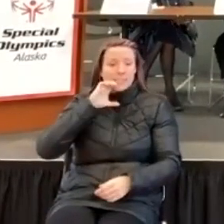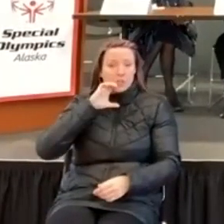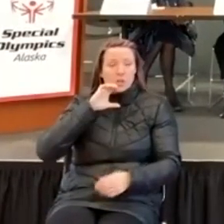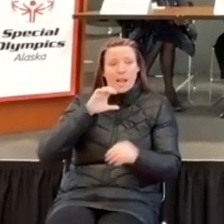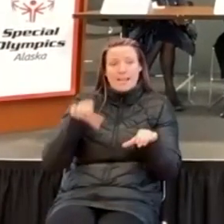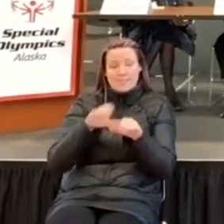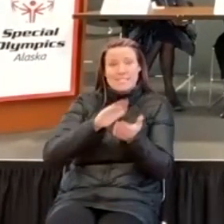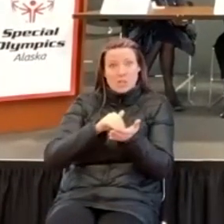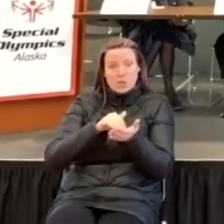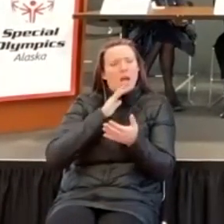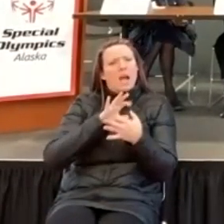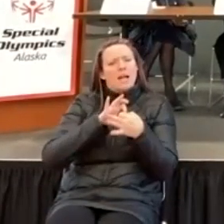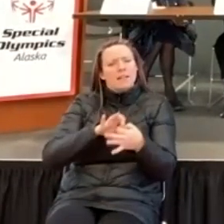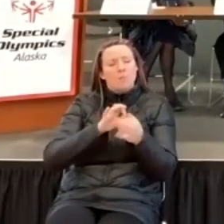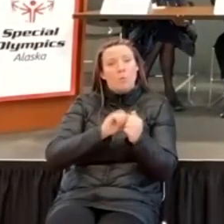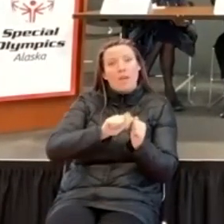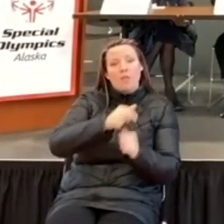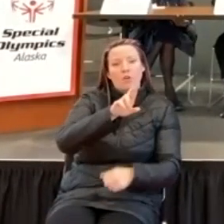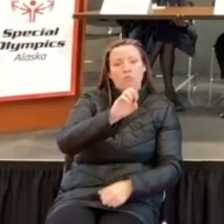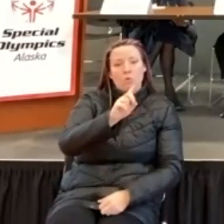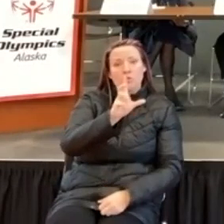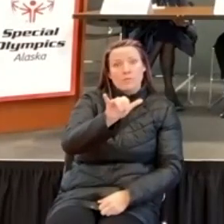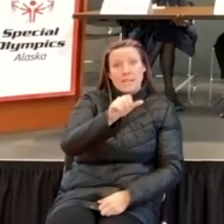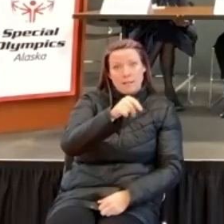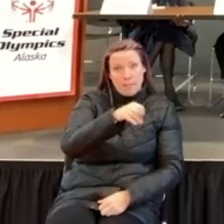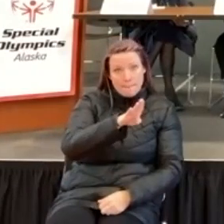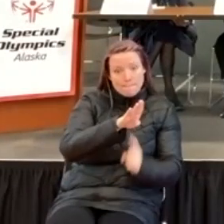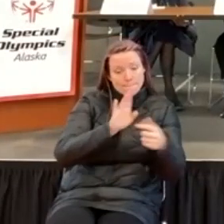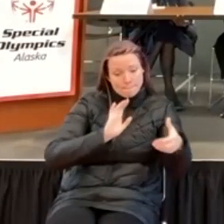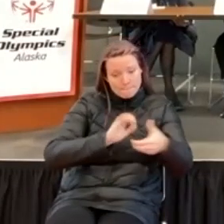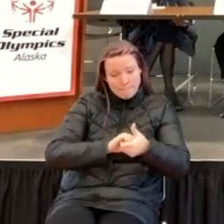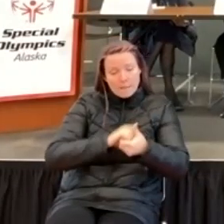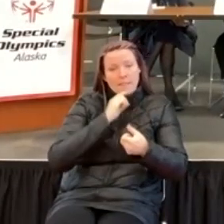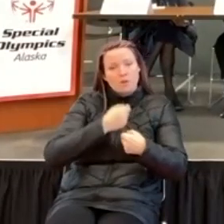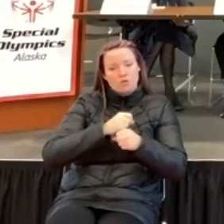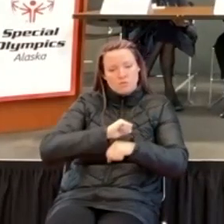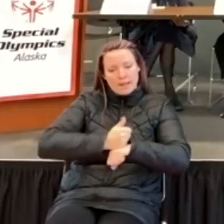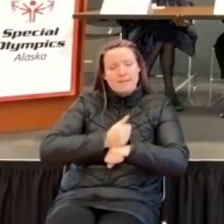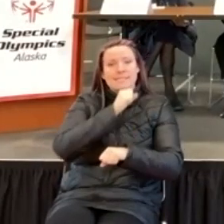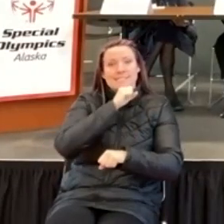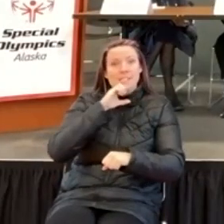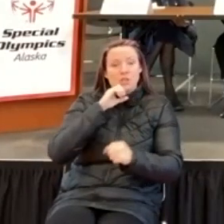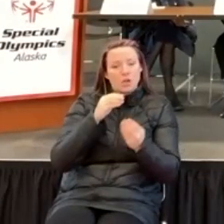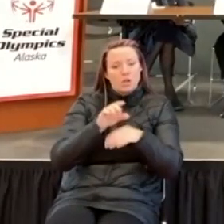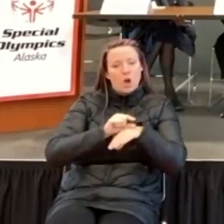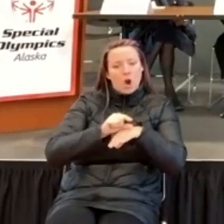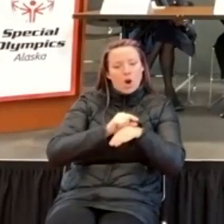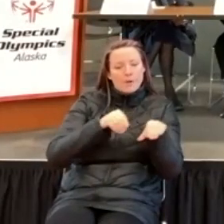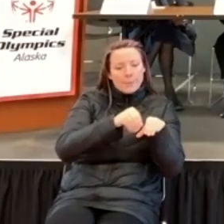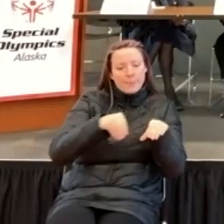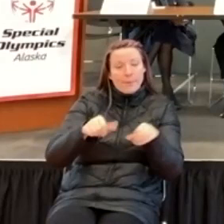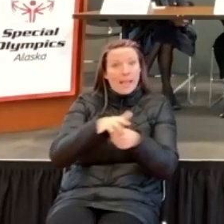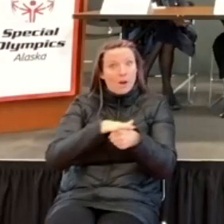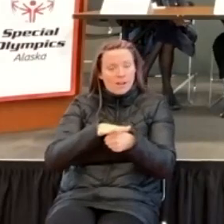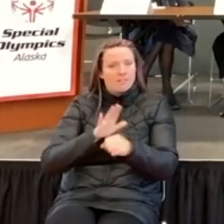they collaborated with one of the local Rotary clubs and created a senior garden area on our